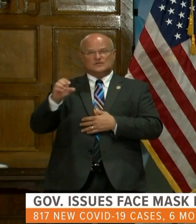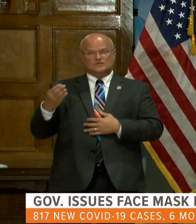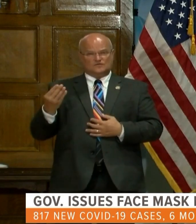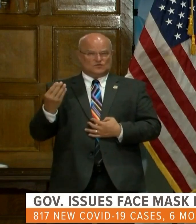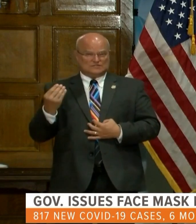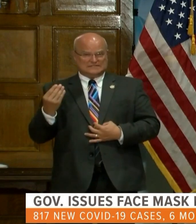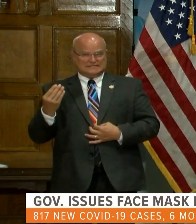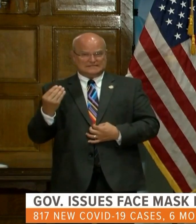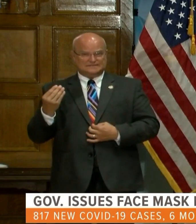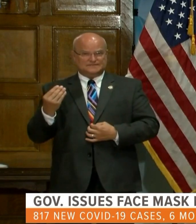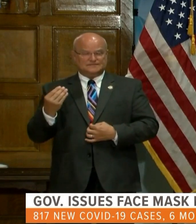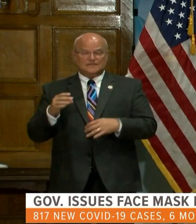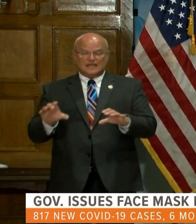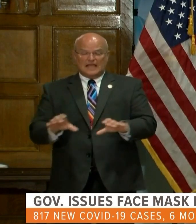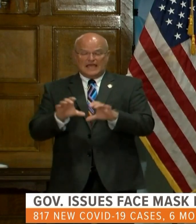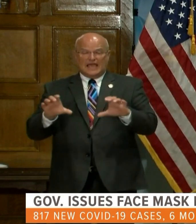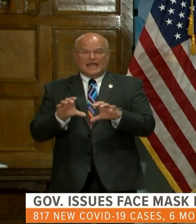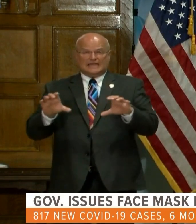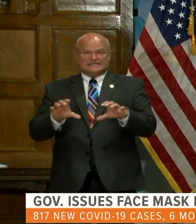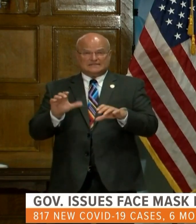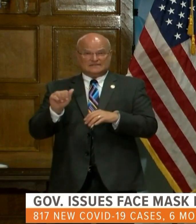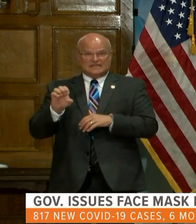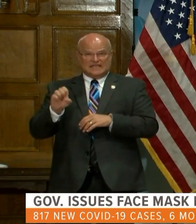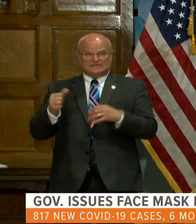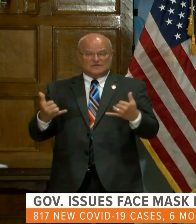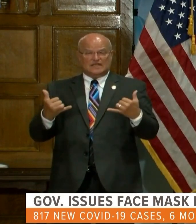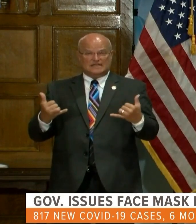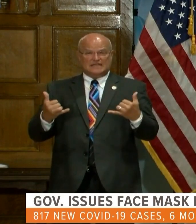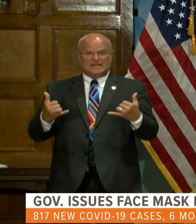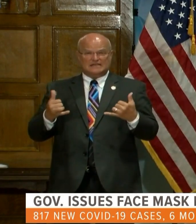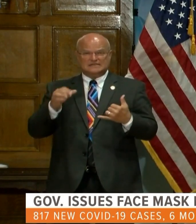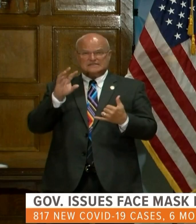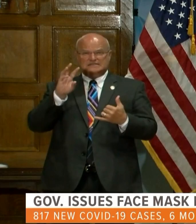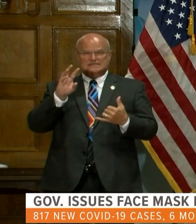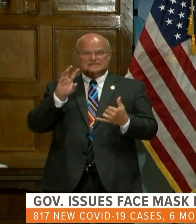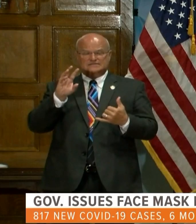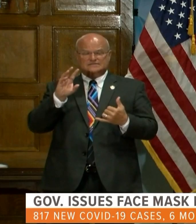31,114. Active cases at this time are